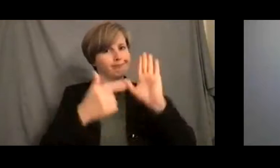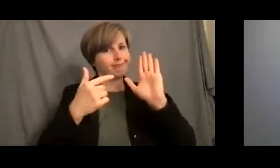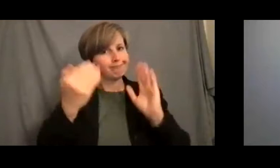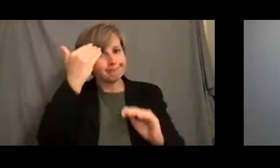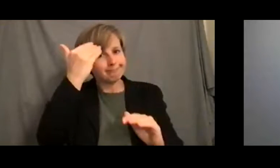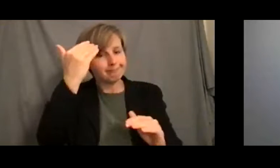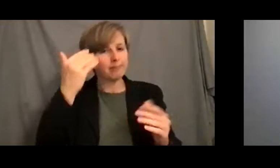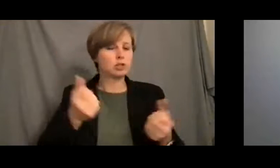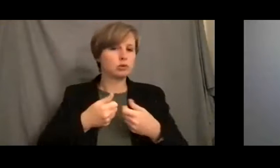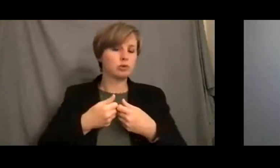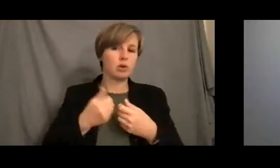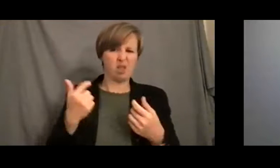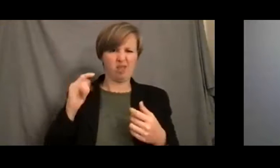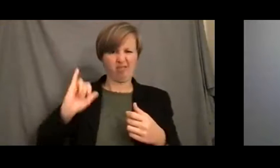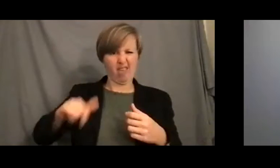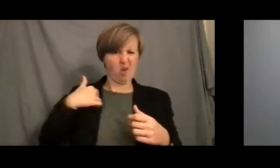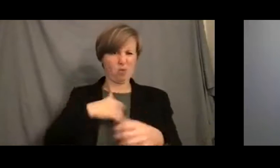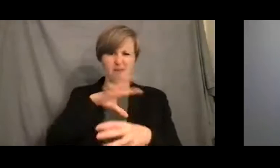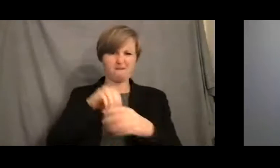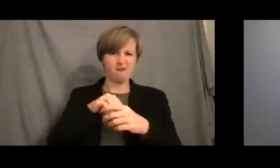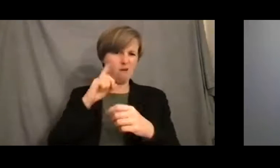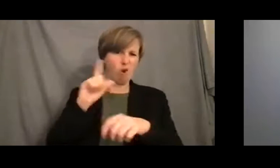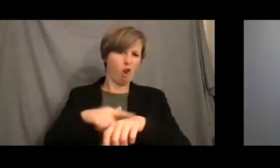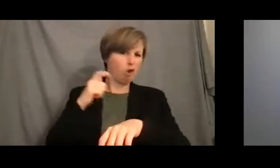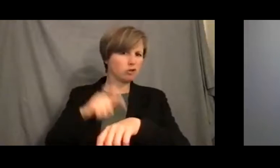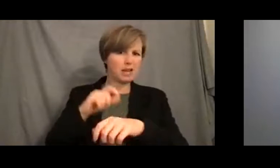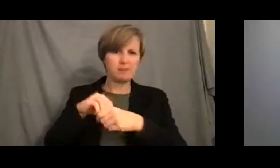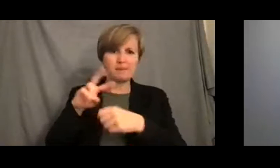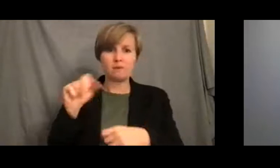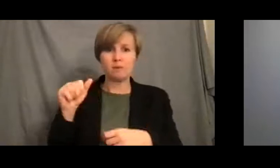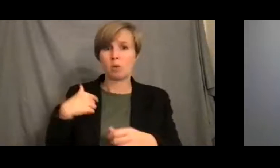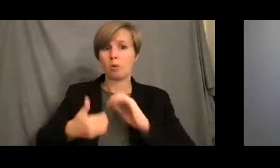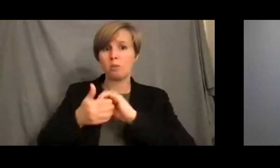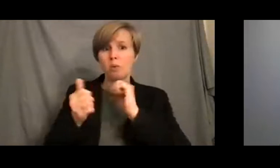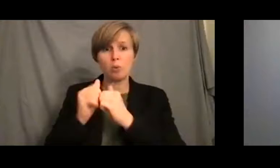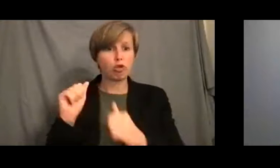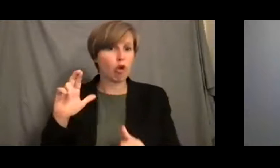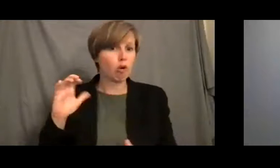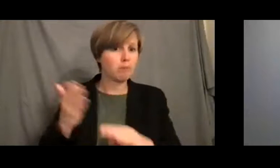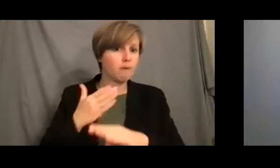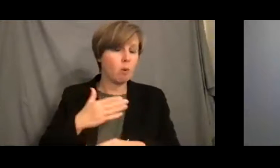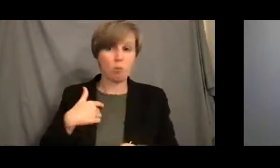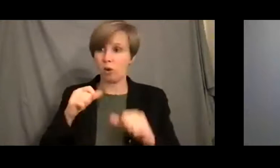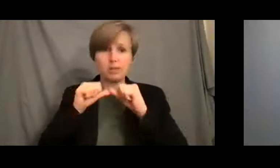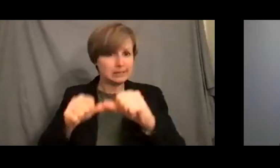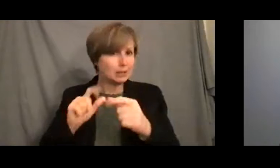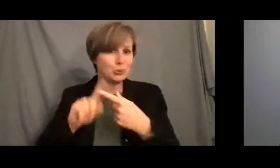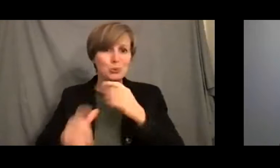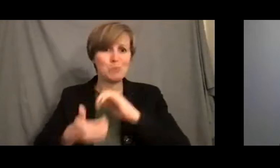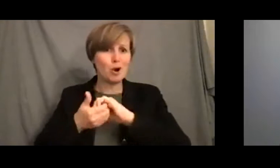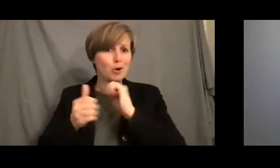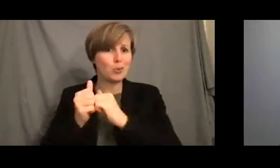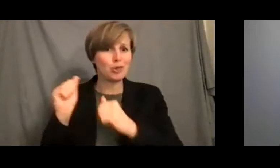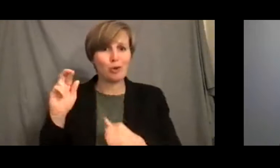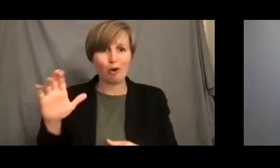we've done for a long time in Virginia. And like I said, we've partnered with ARC before, and we'll continue to partner with them. You know,